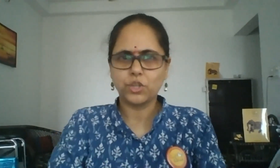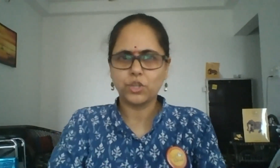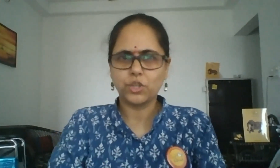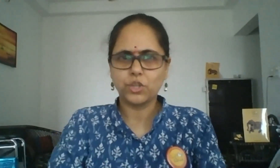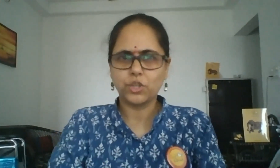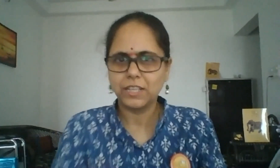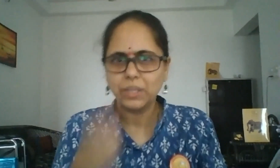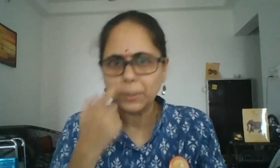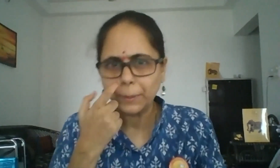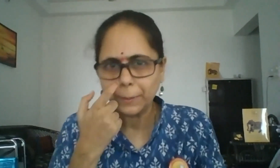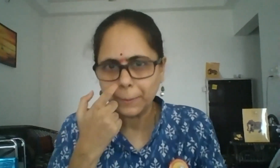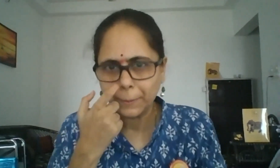Questions?